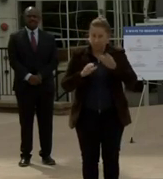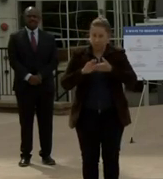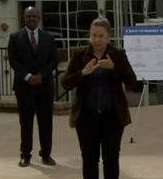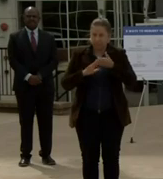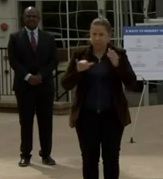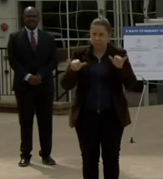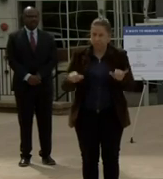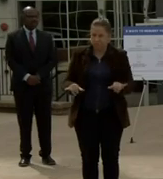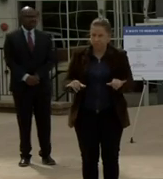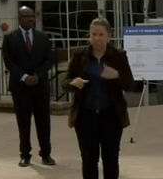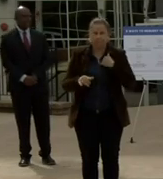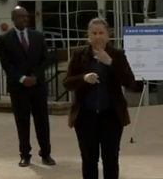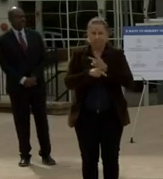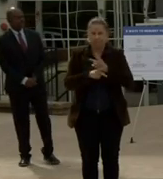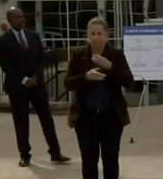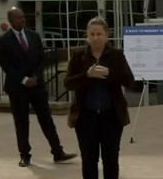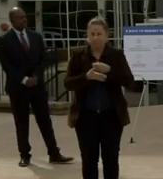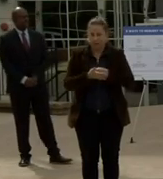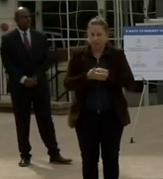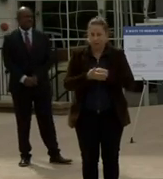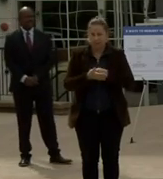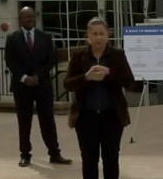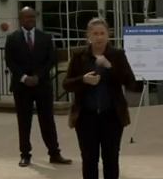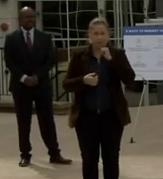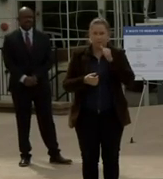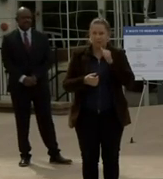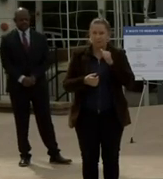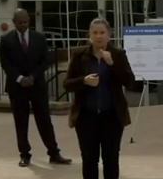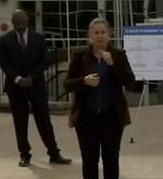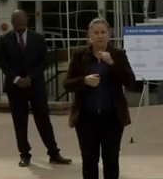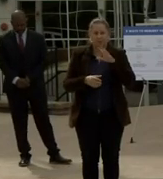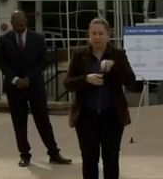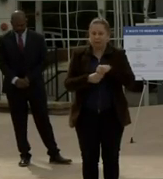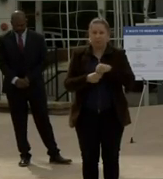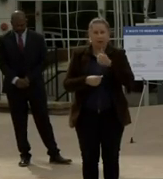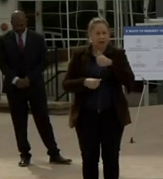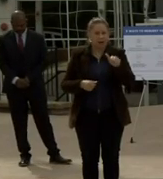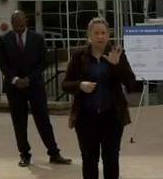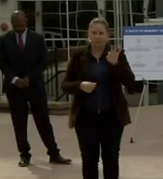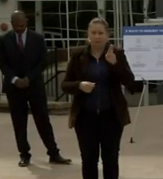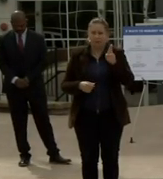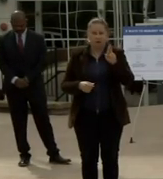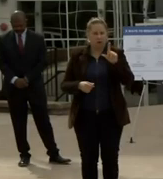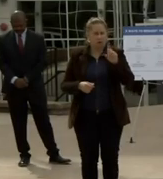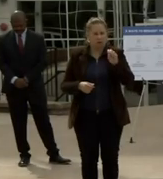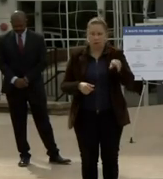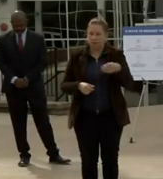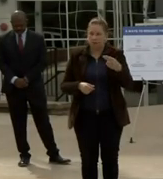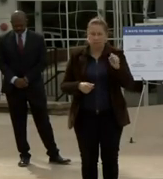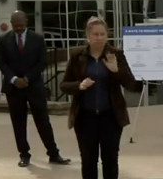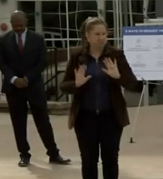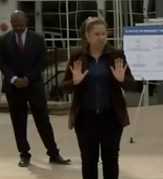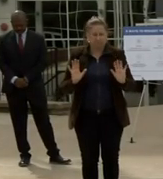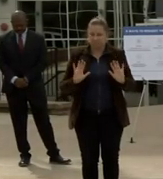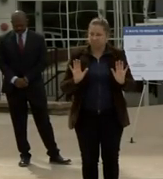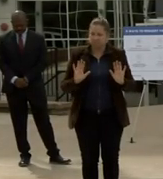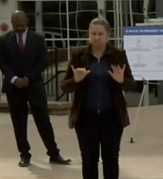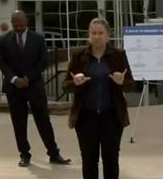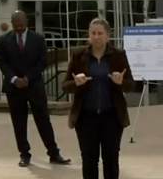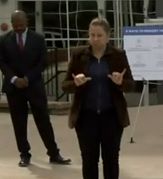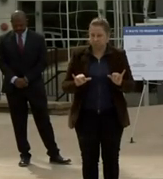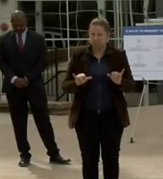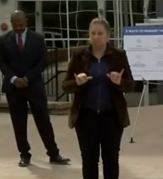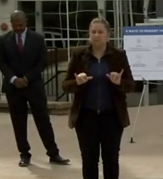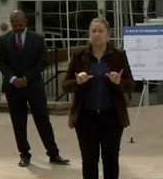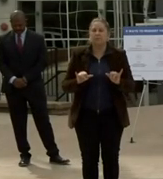doesn't involve any employee furloughs, but we think that there are some things that we can do, especially since we